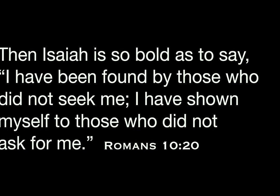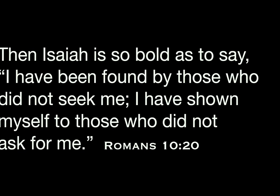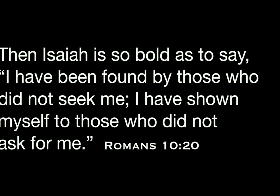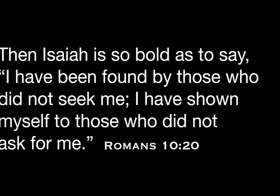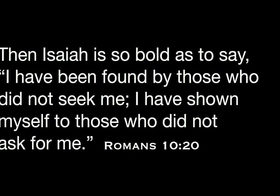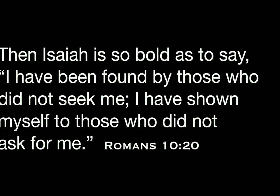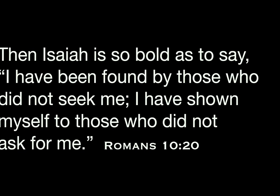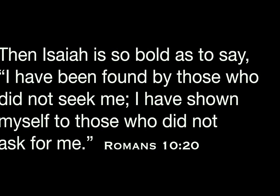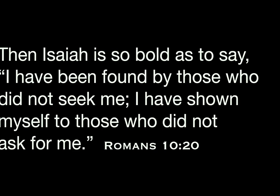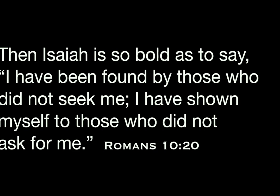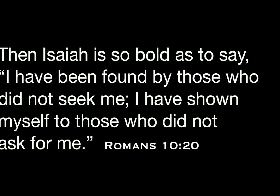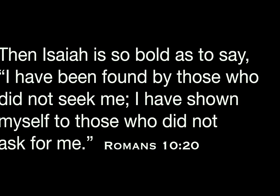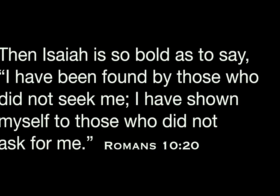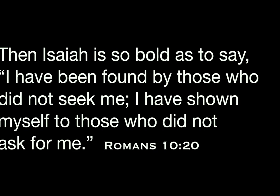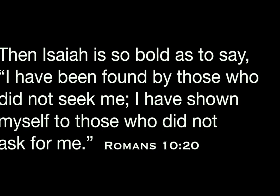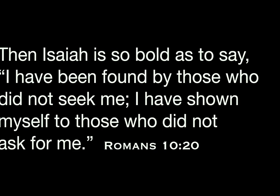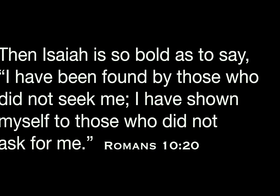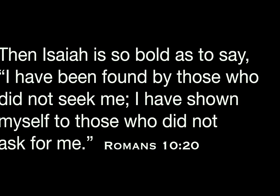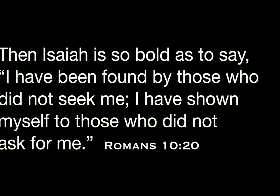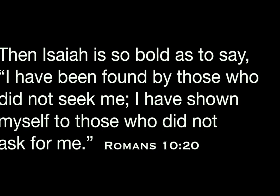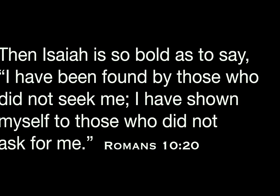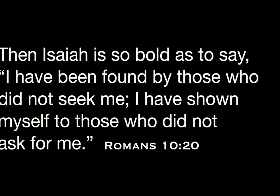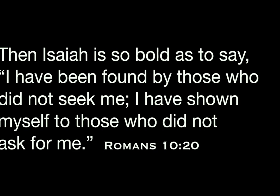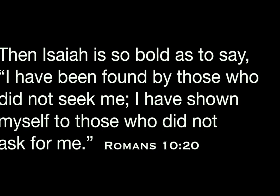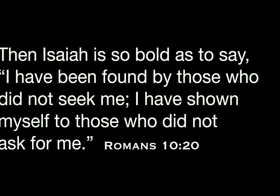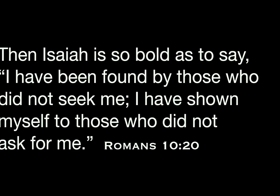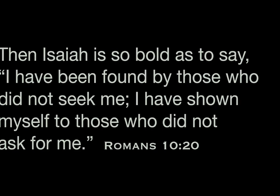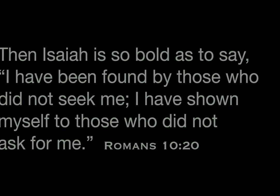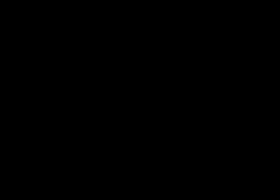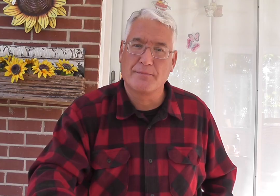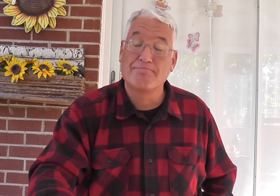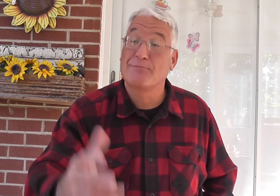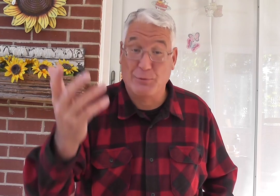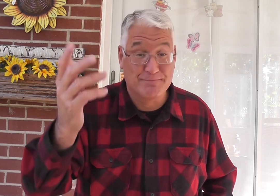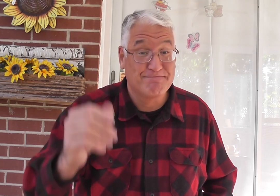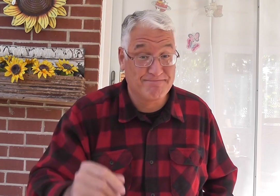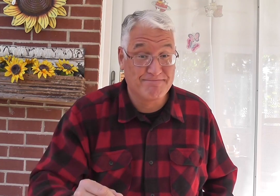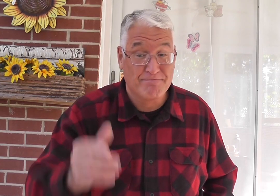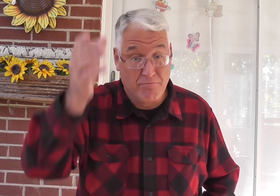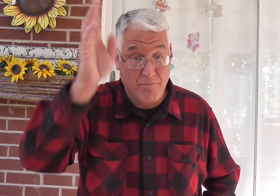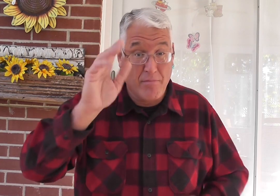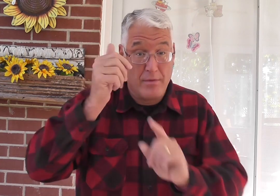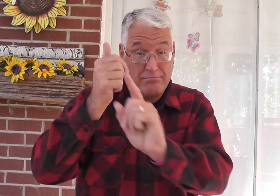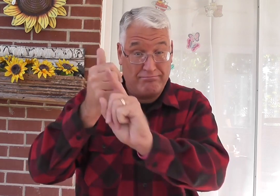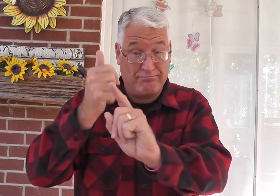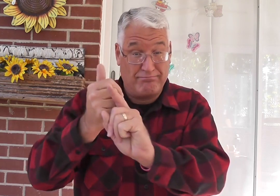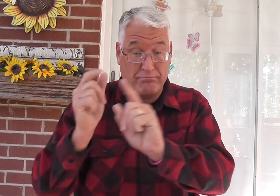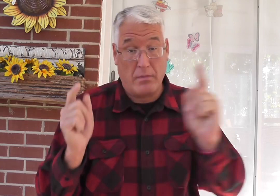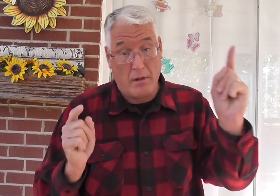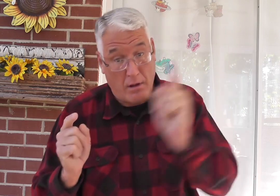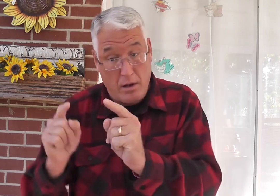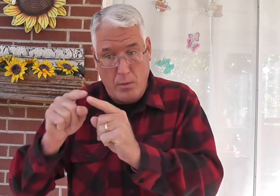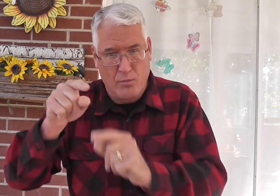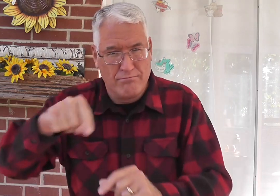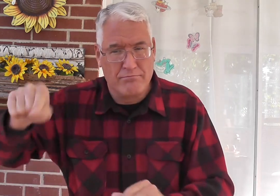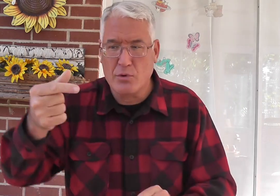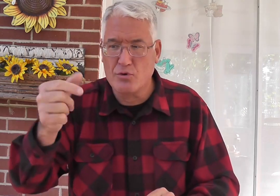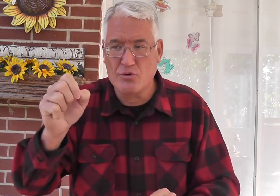shown myself to those who did not ask for me. Okay. So God, he went to the